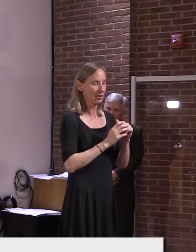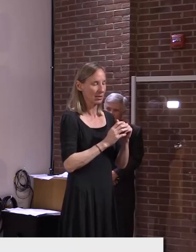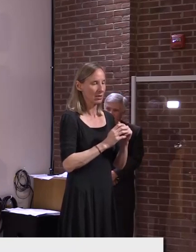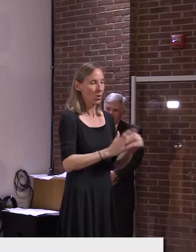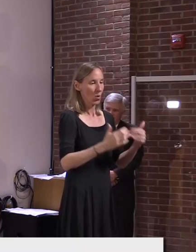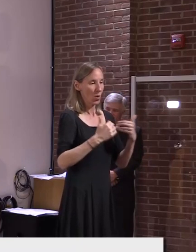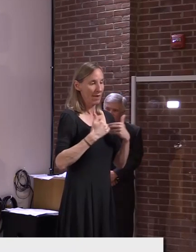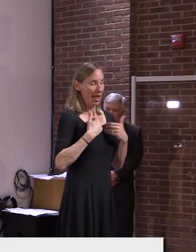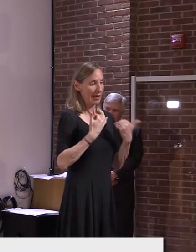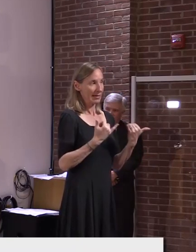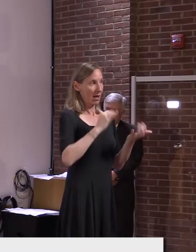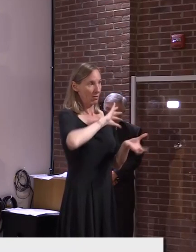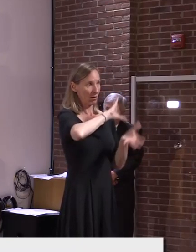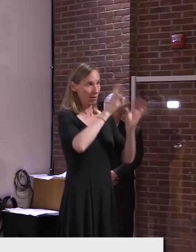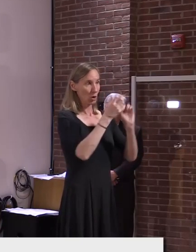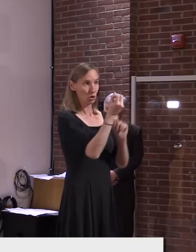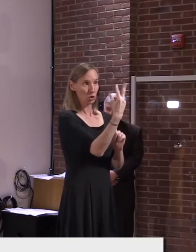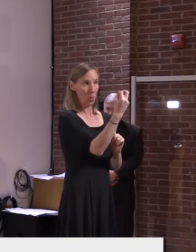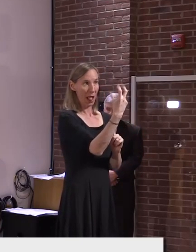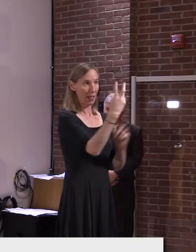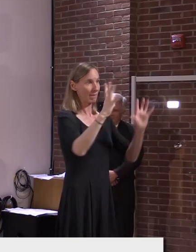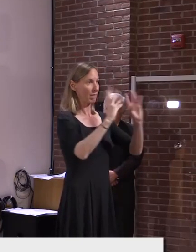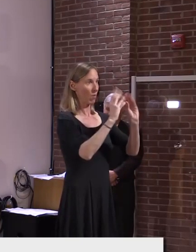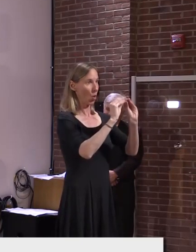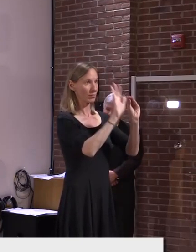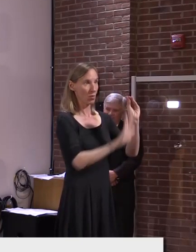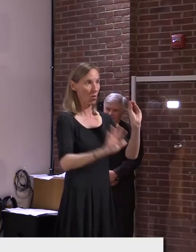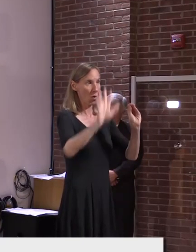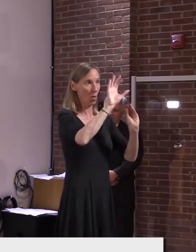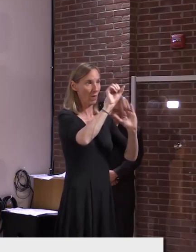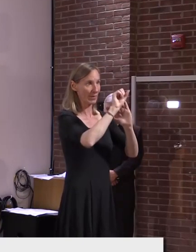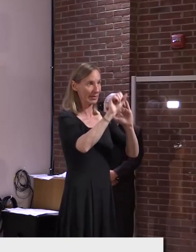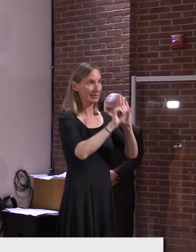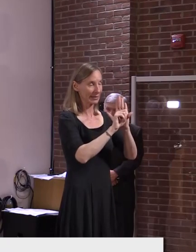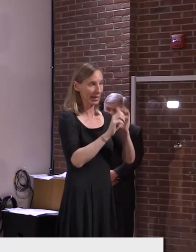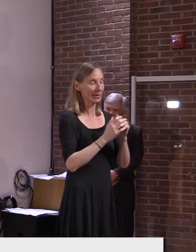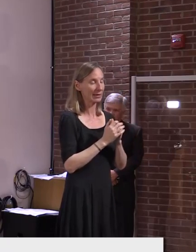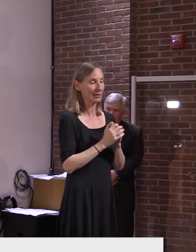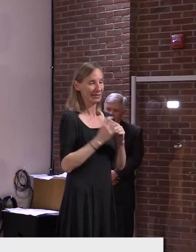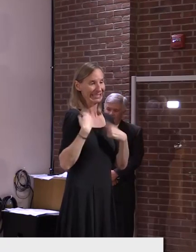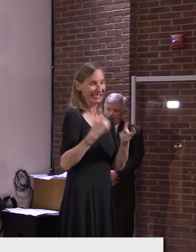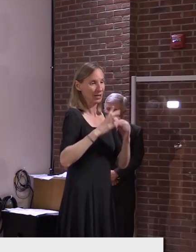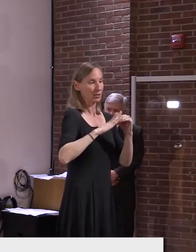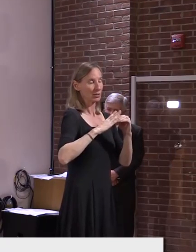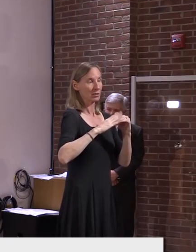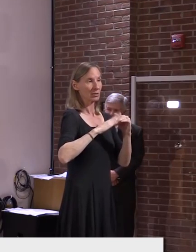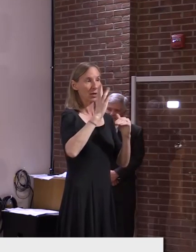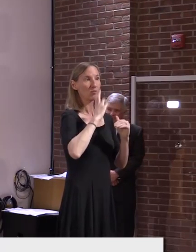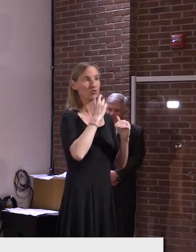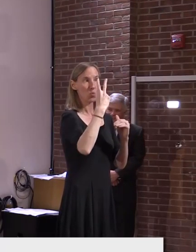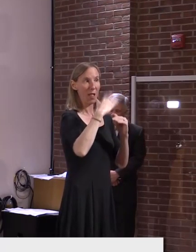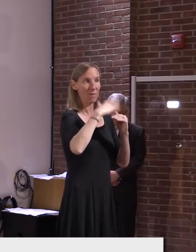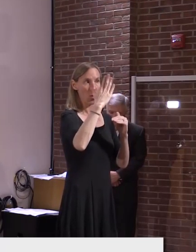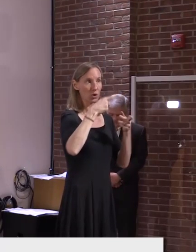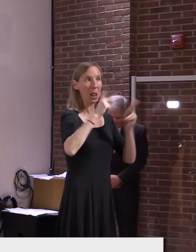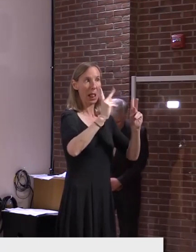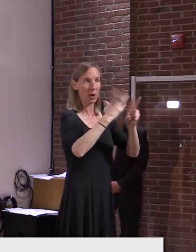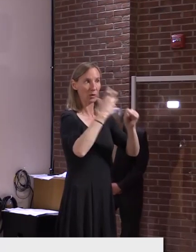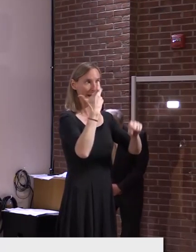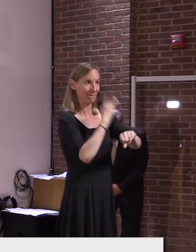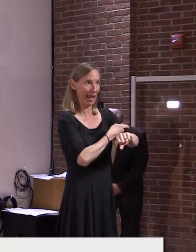dozen forums around the state since the 12 and older were allowed to get vaccine by the